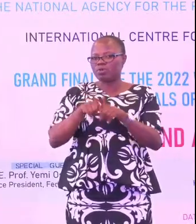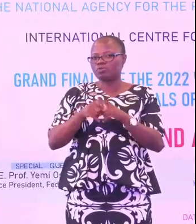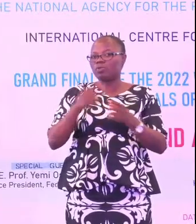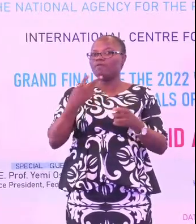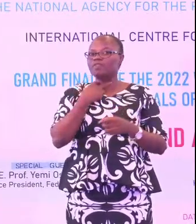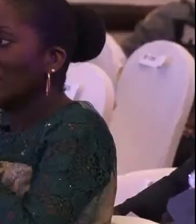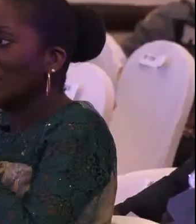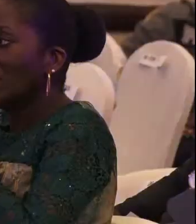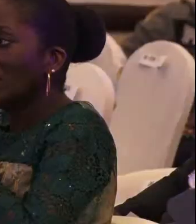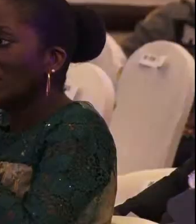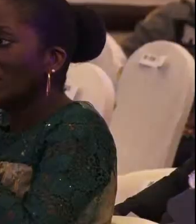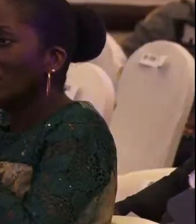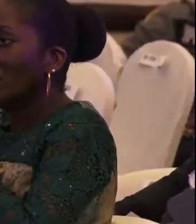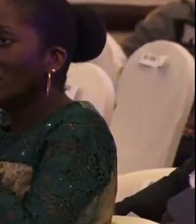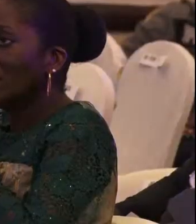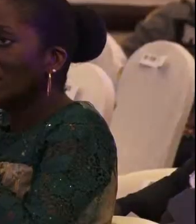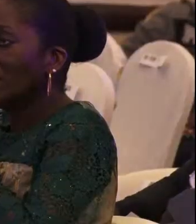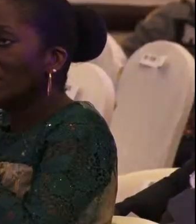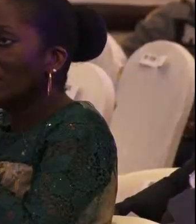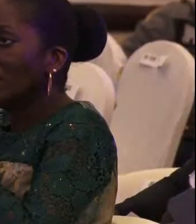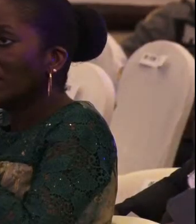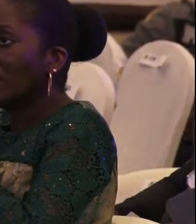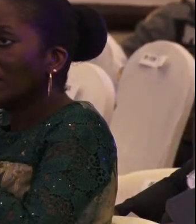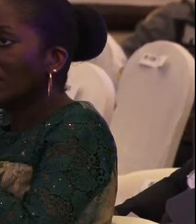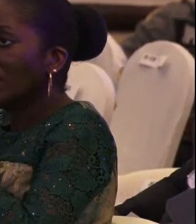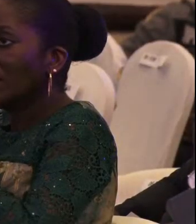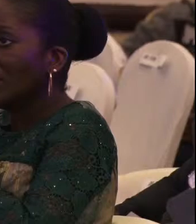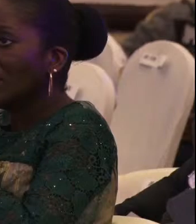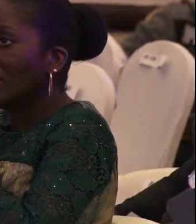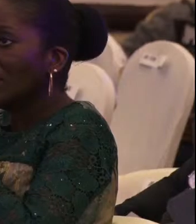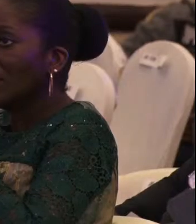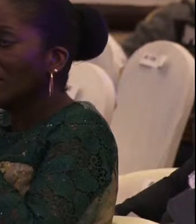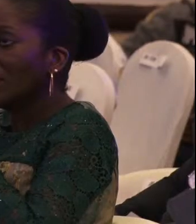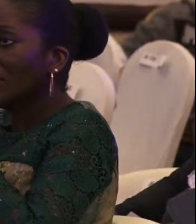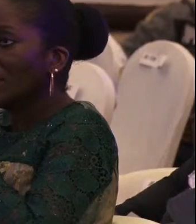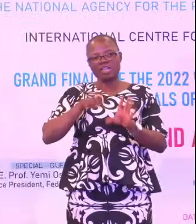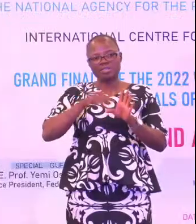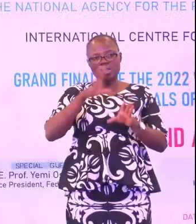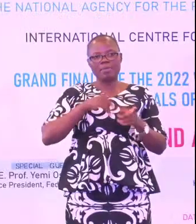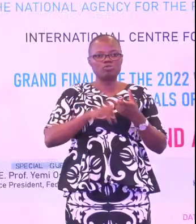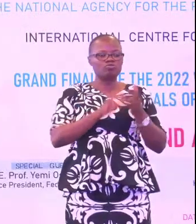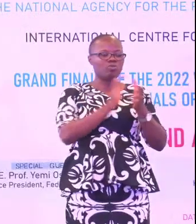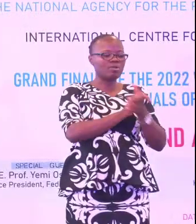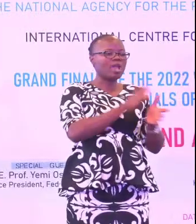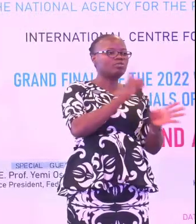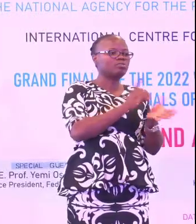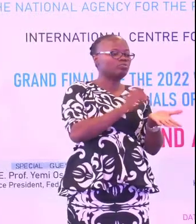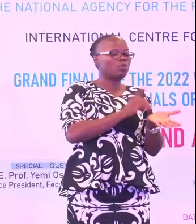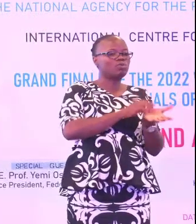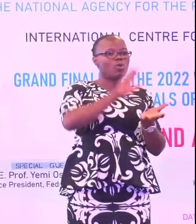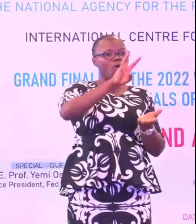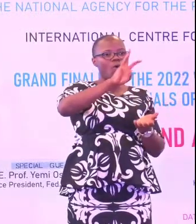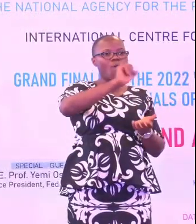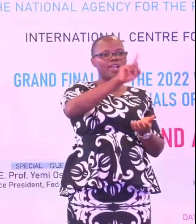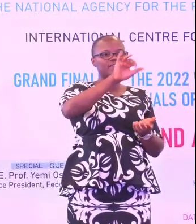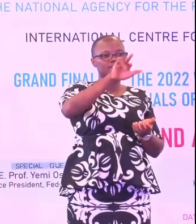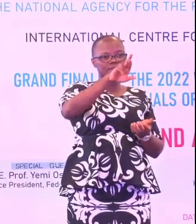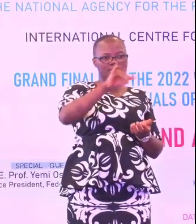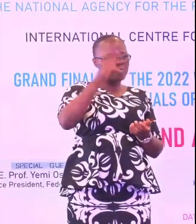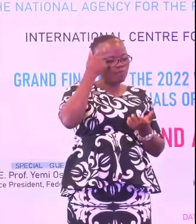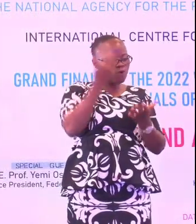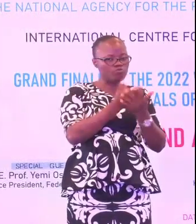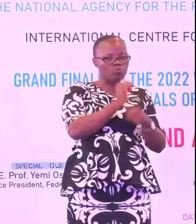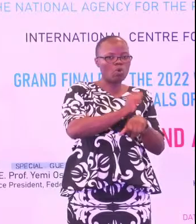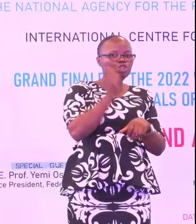trafficking. So this morning, I'm here on behalf of my chairman to congratulate Dr. Waziri for the good work she's doing, And then we know